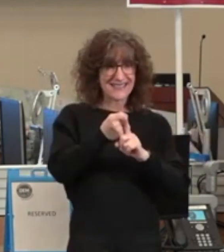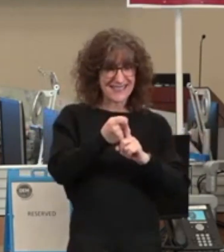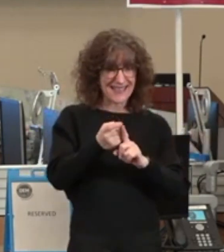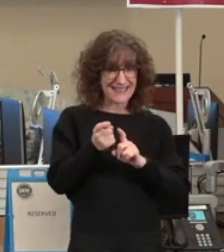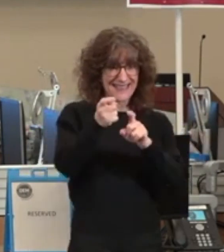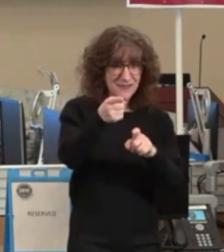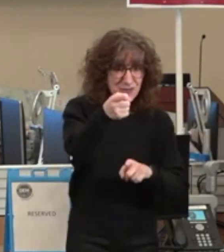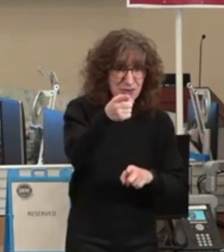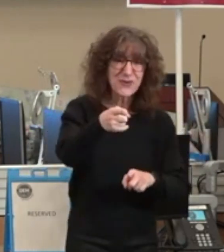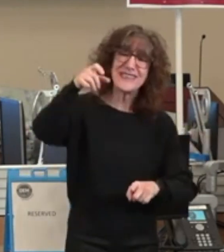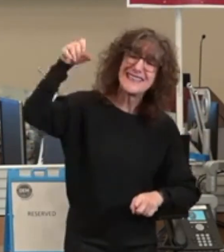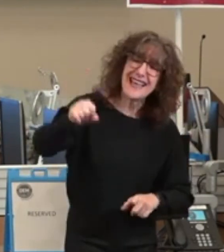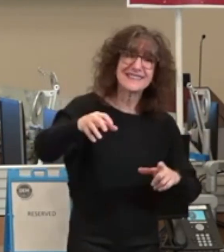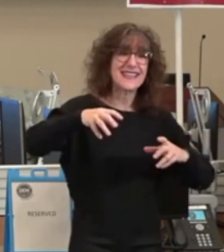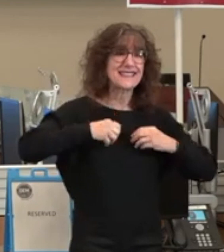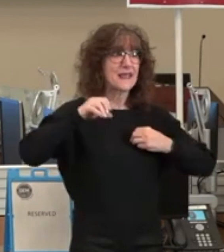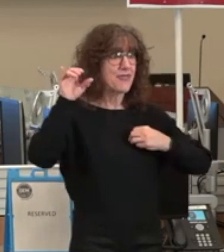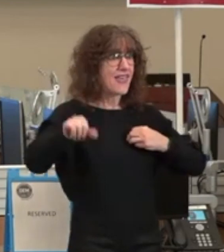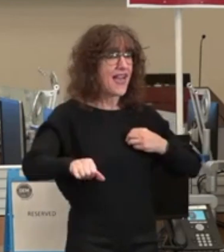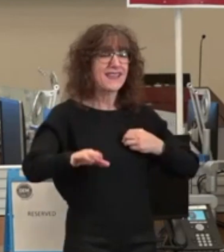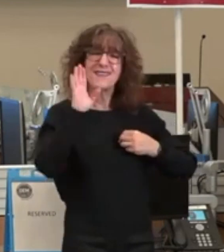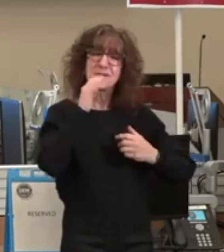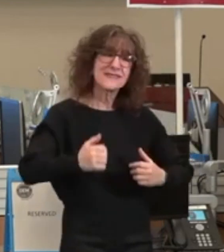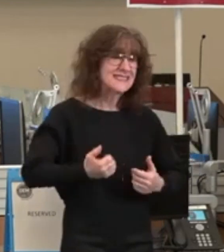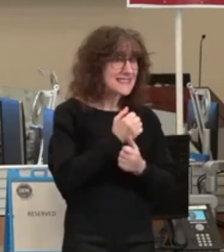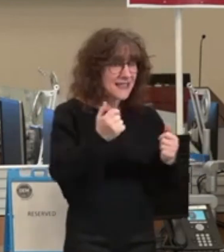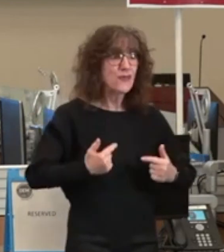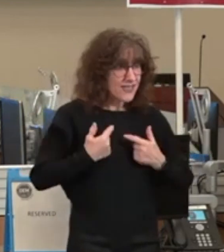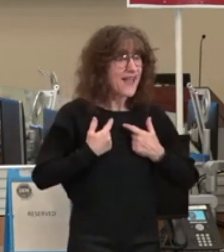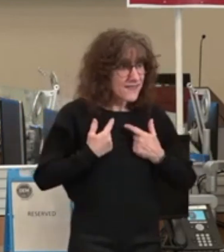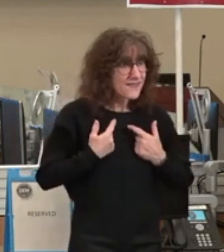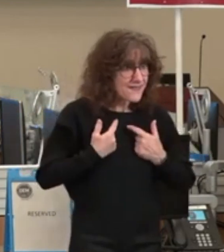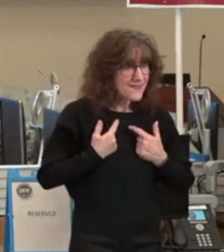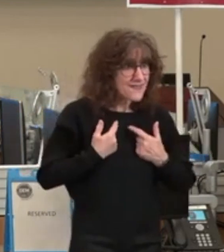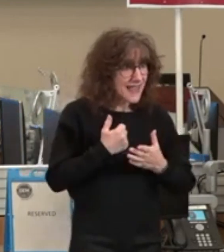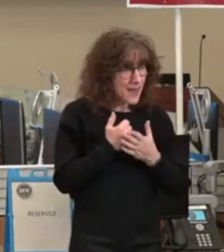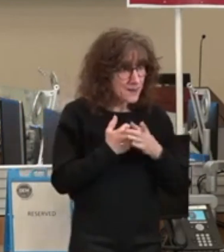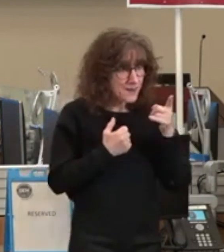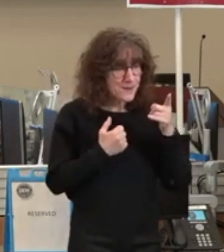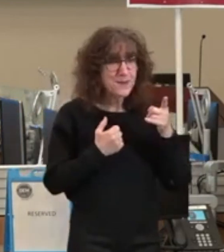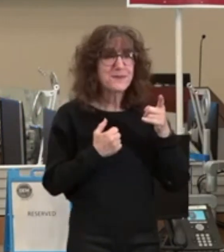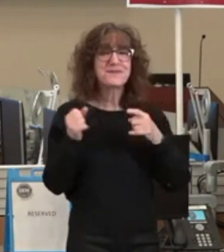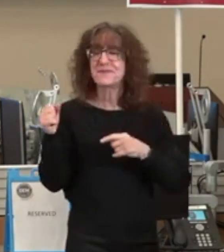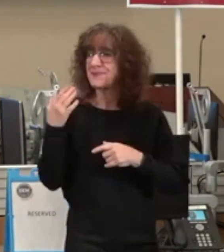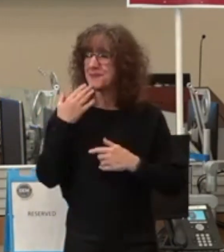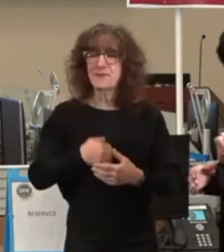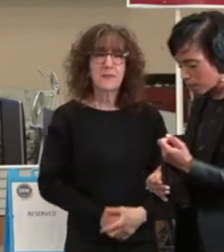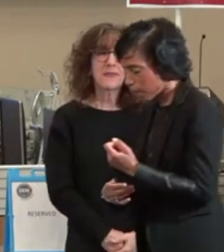to you, please do take it. It is a lifesaver. Does that happen? Okay.